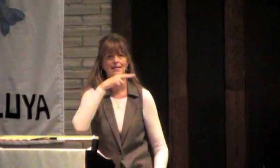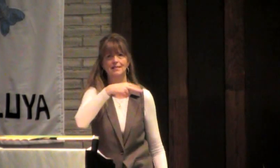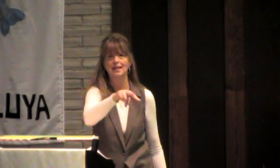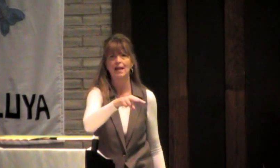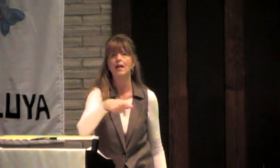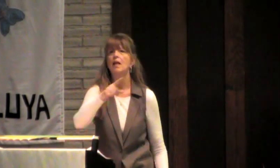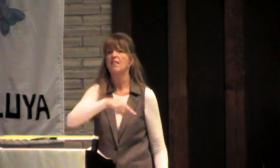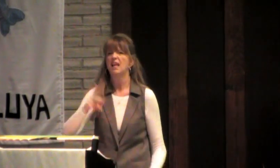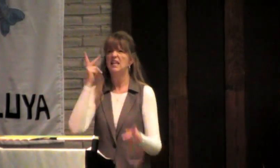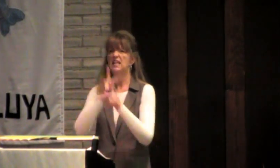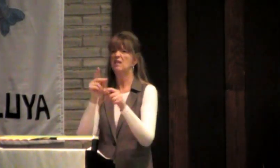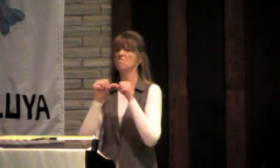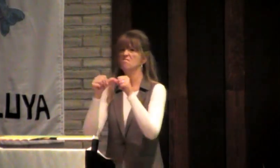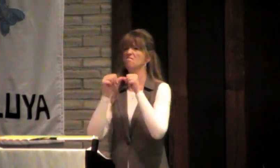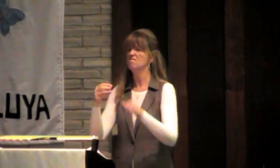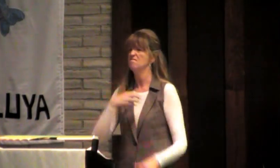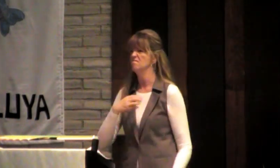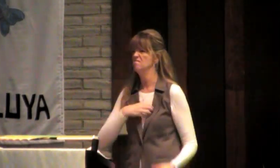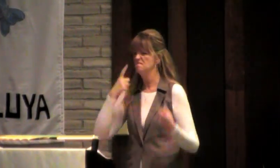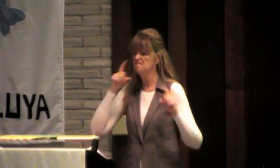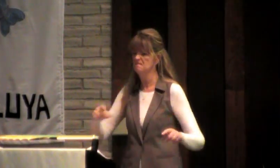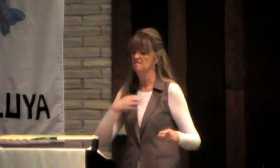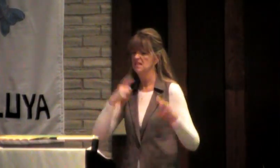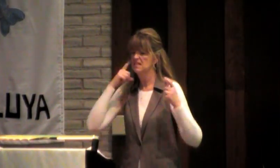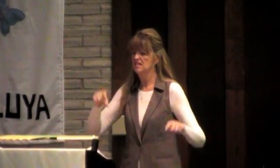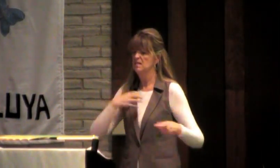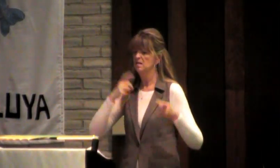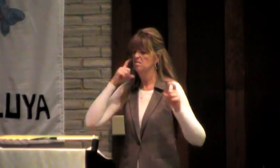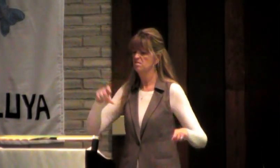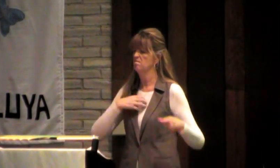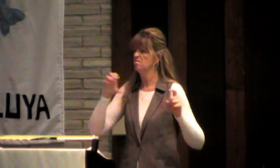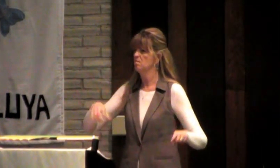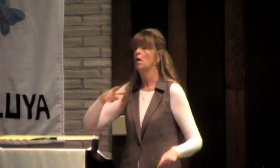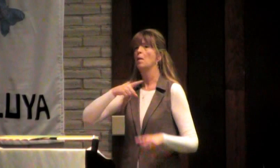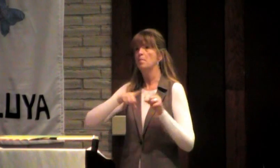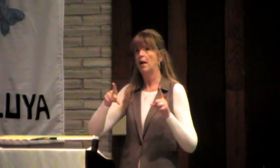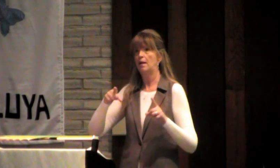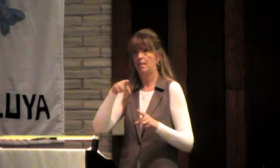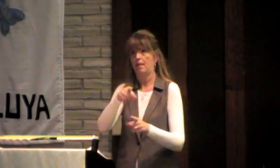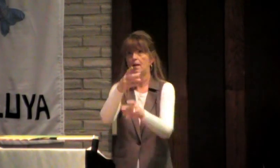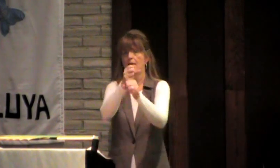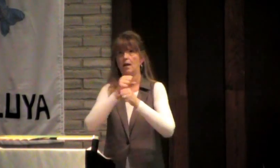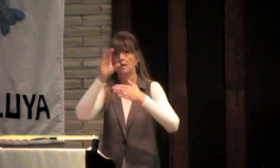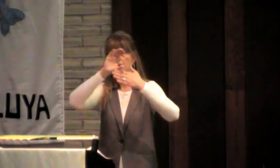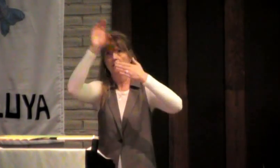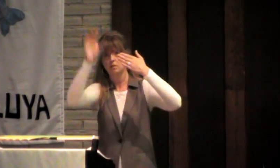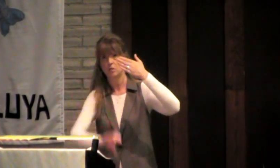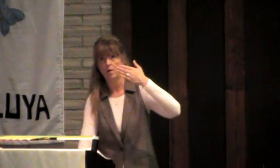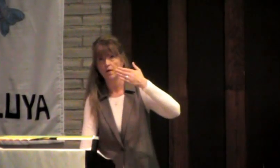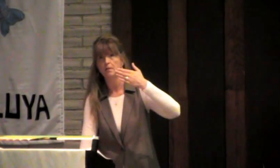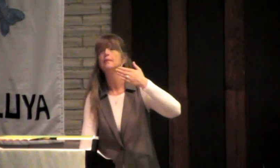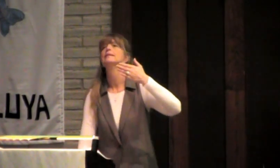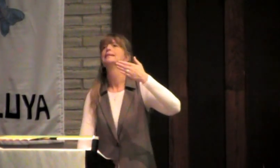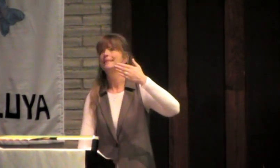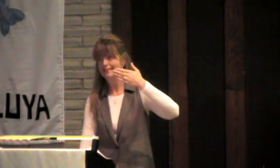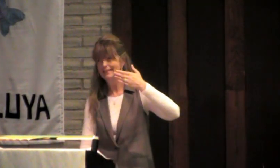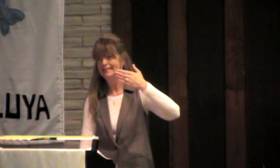the snakes, they would continue complaining and whining and crying. But they had a